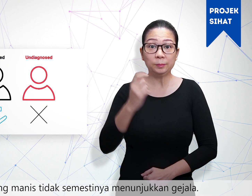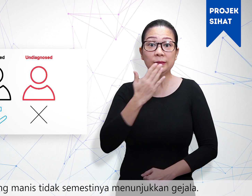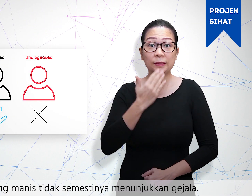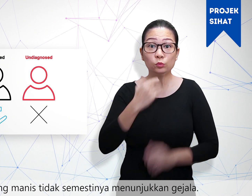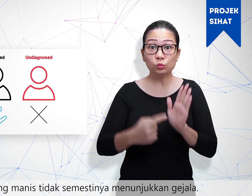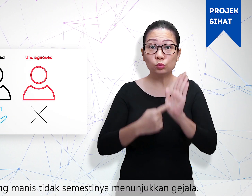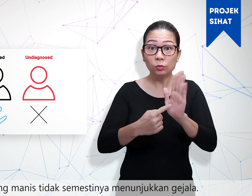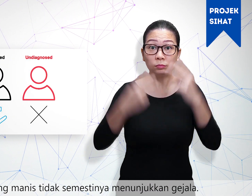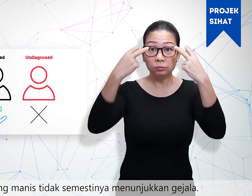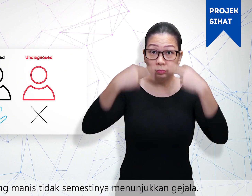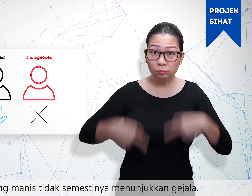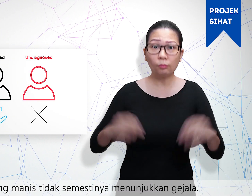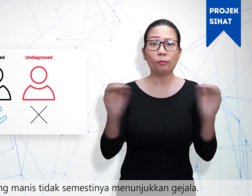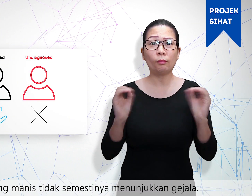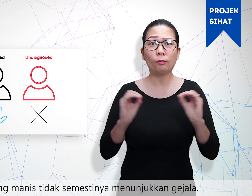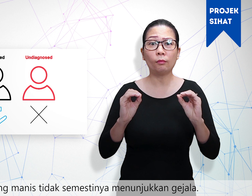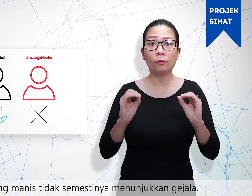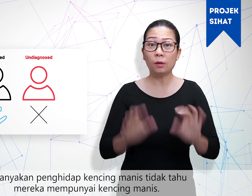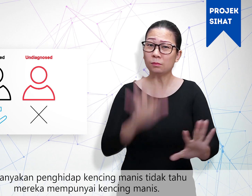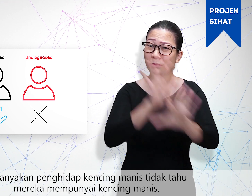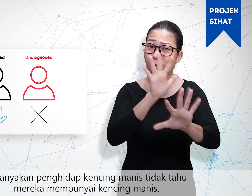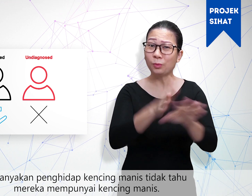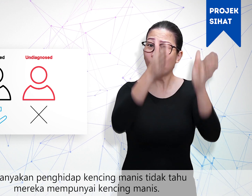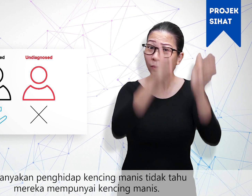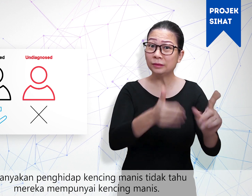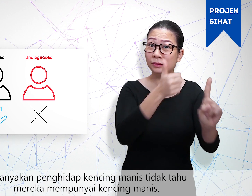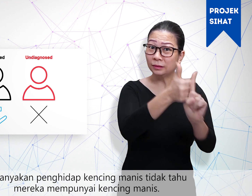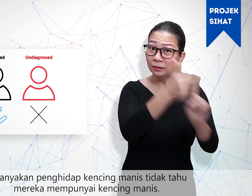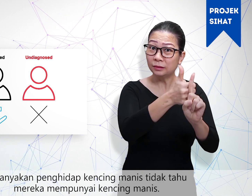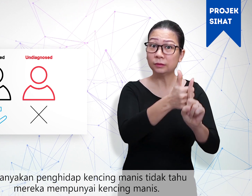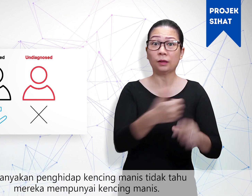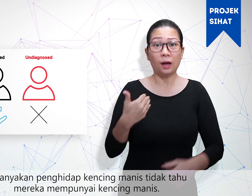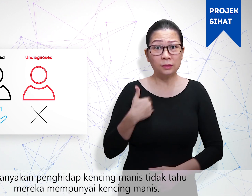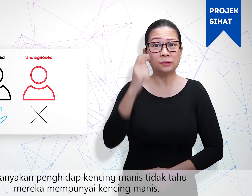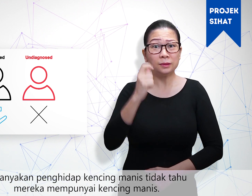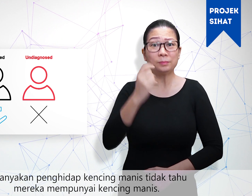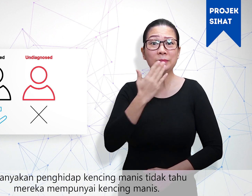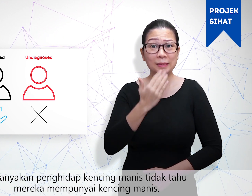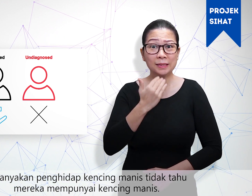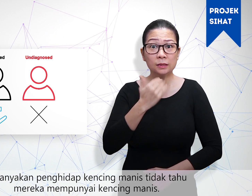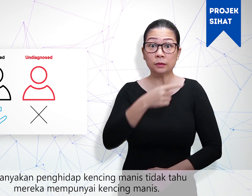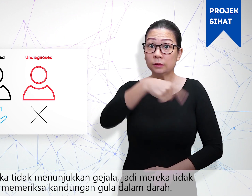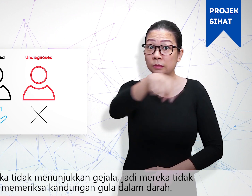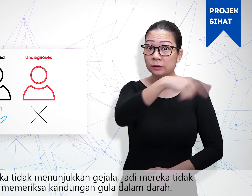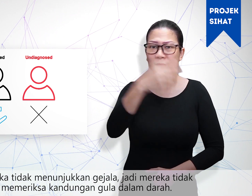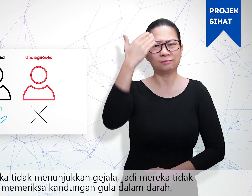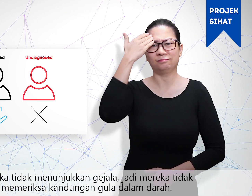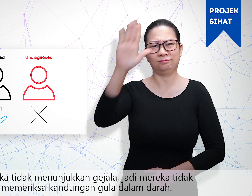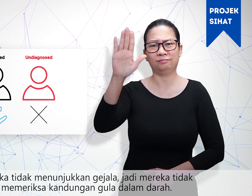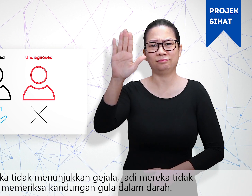Diabetes does not always show symptoms. Many people do not know they have diabetes. They do not have